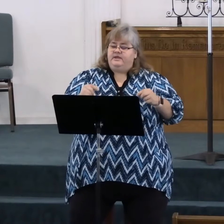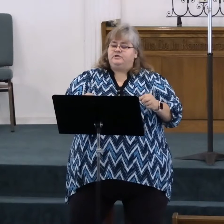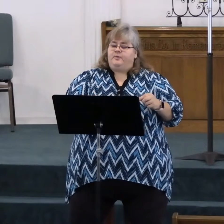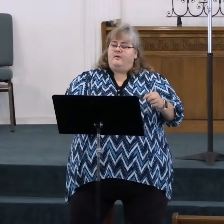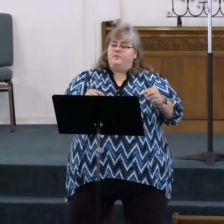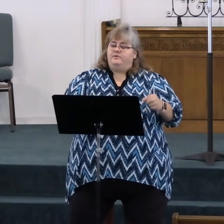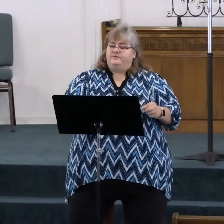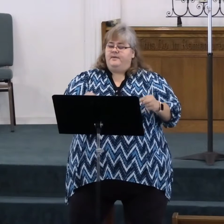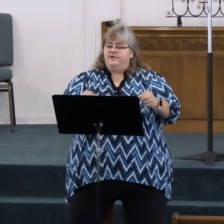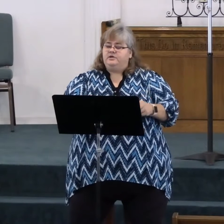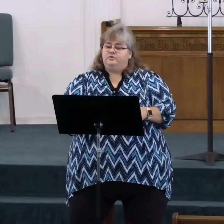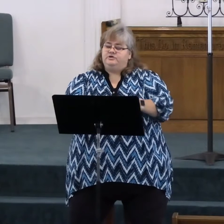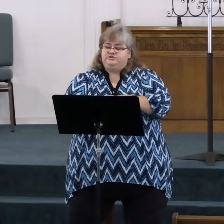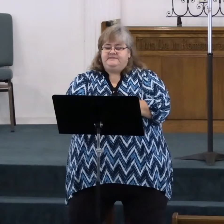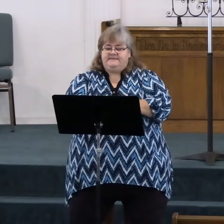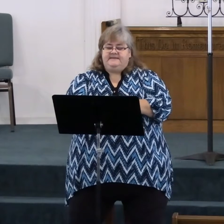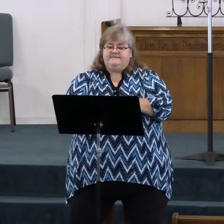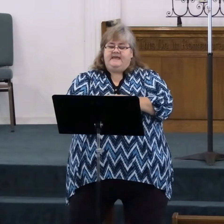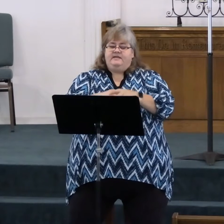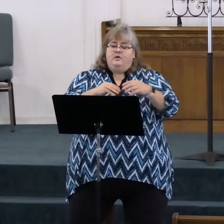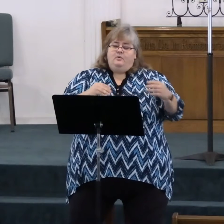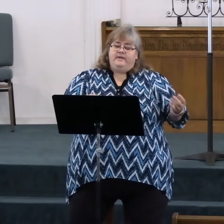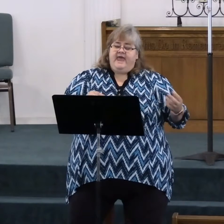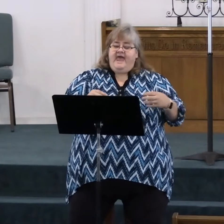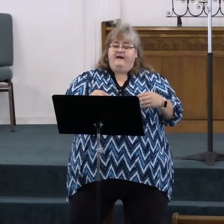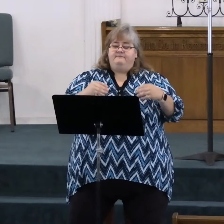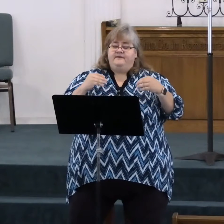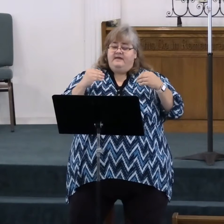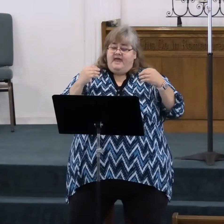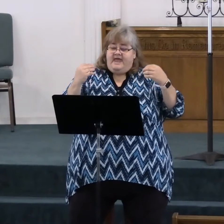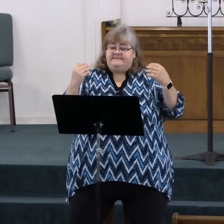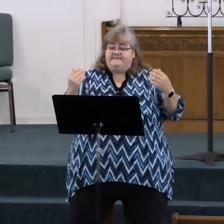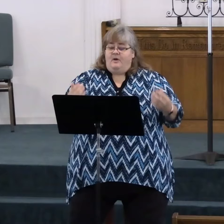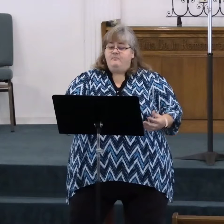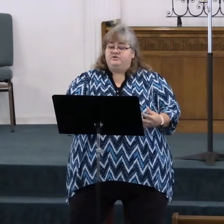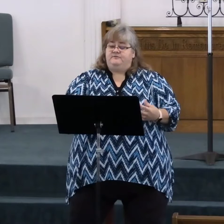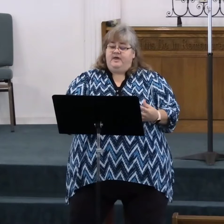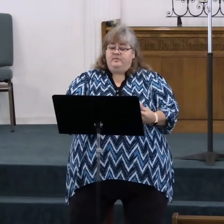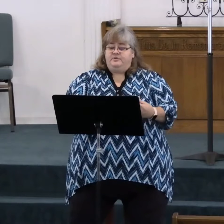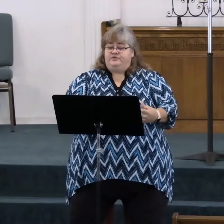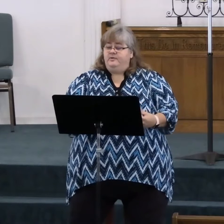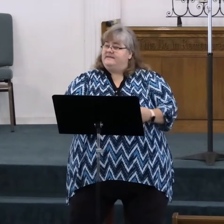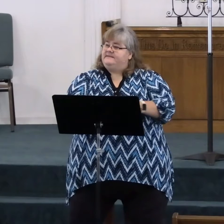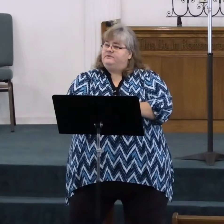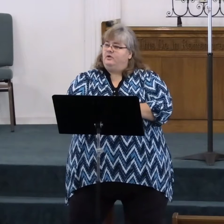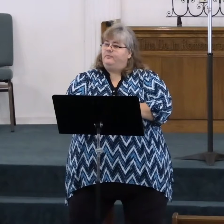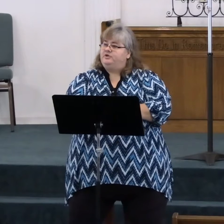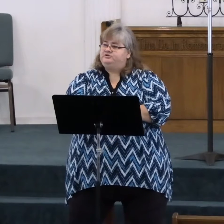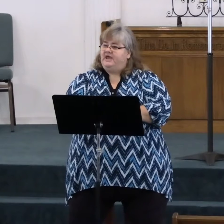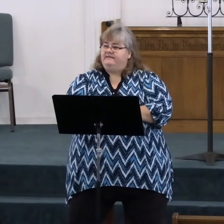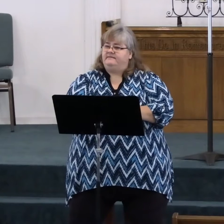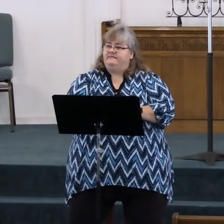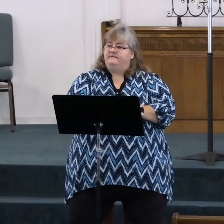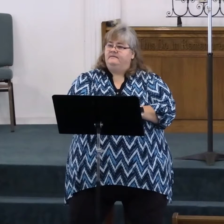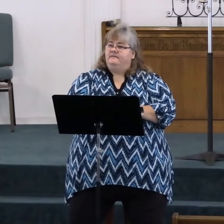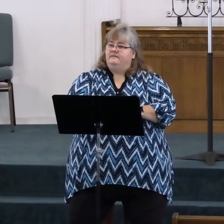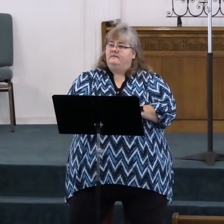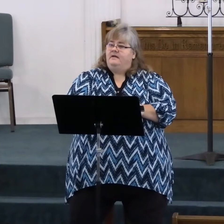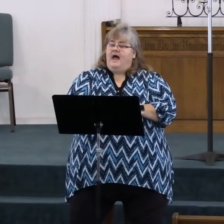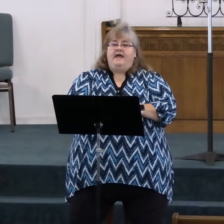biggest problem with American Christians is that we have had so much available to us that we don't appreciate it. I